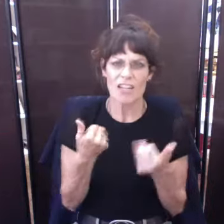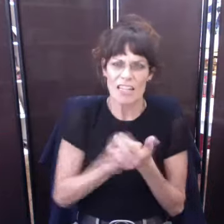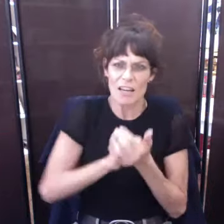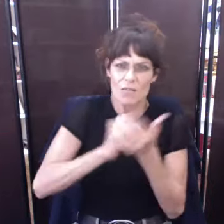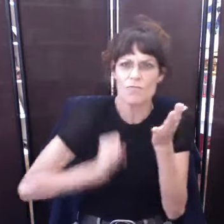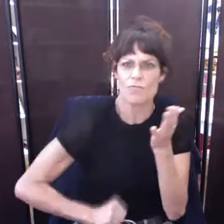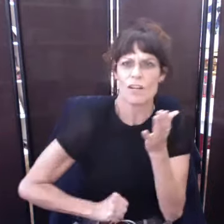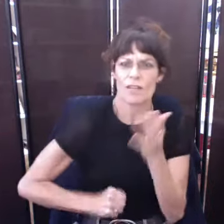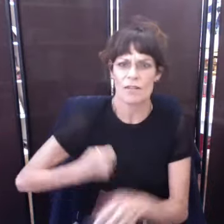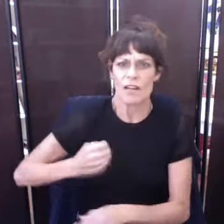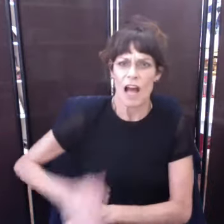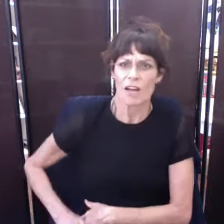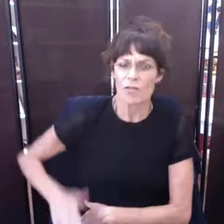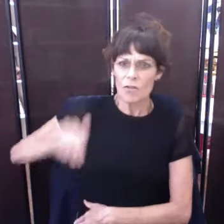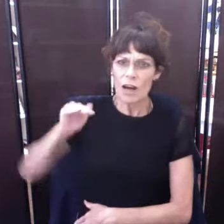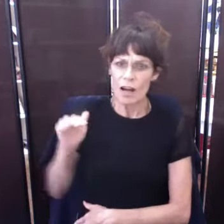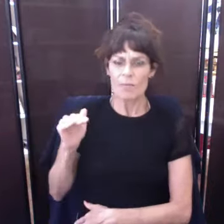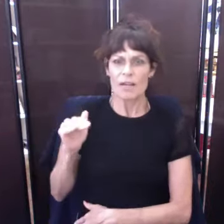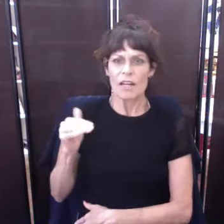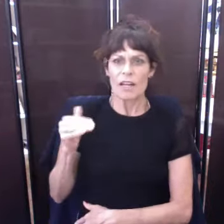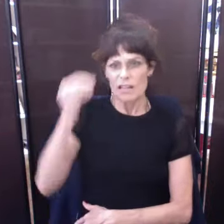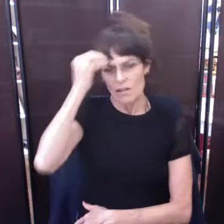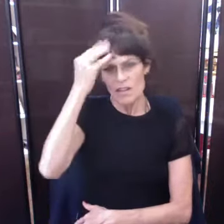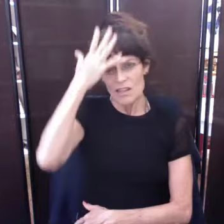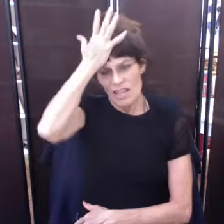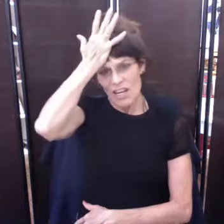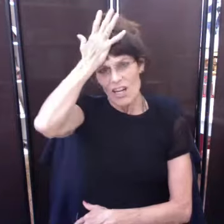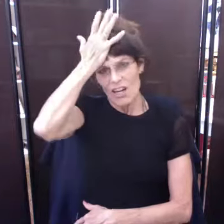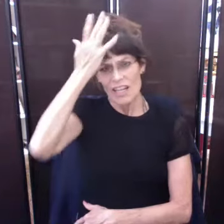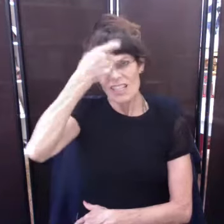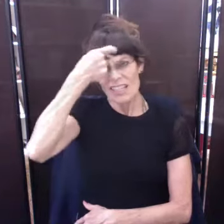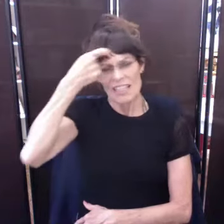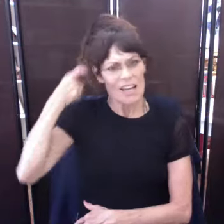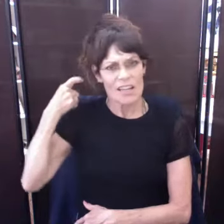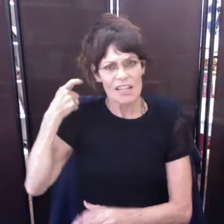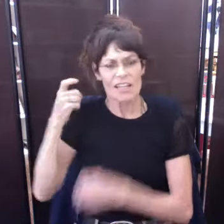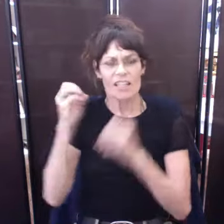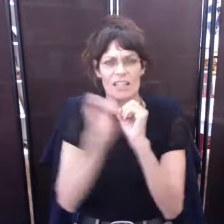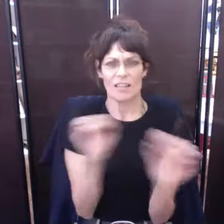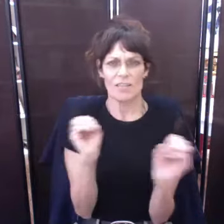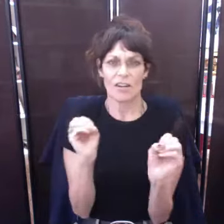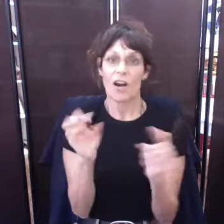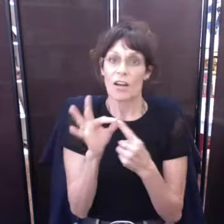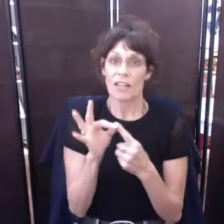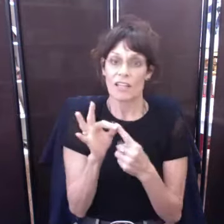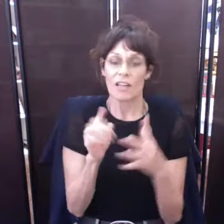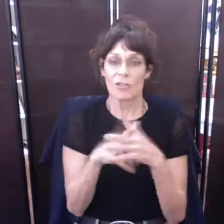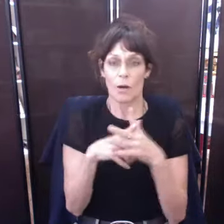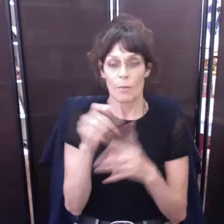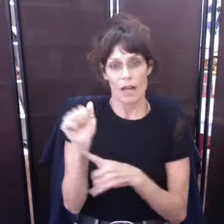time I was a little wee child. And there is no getting them different unless I come to you. And when he would